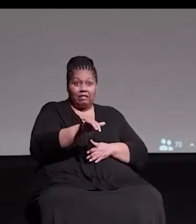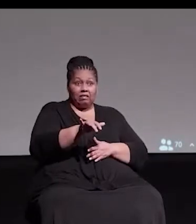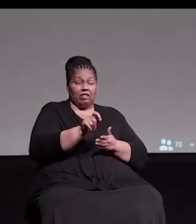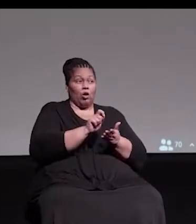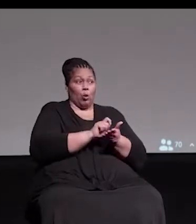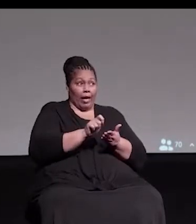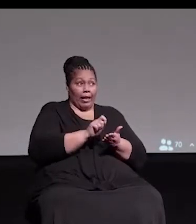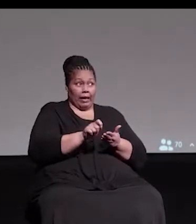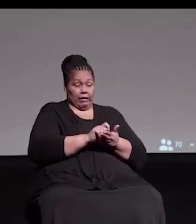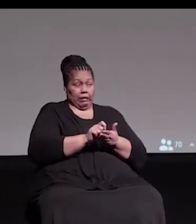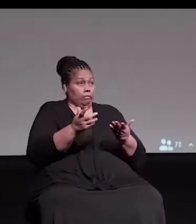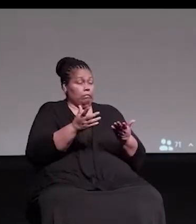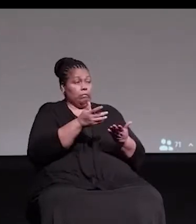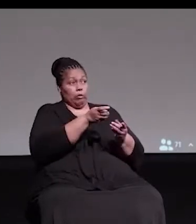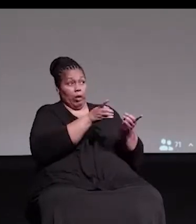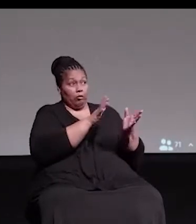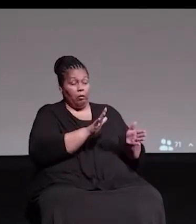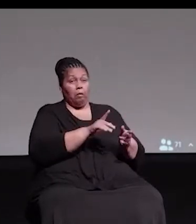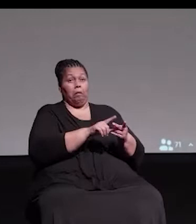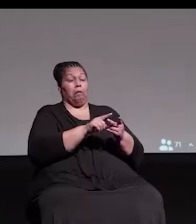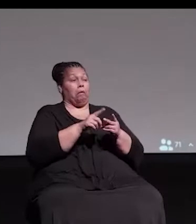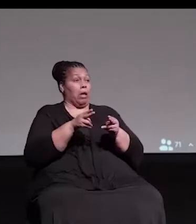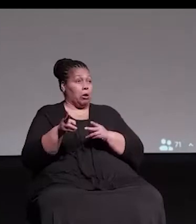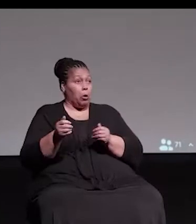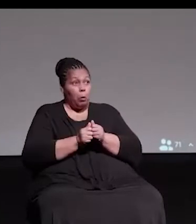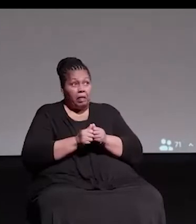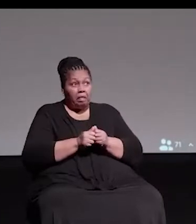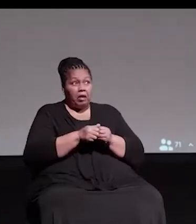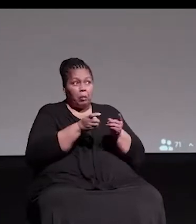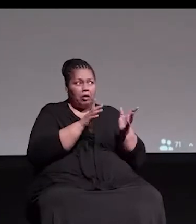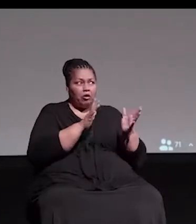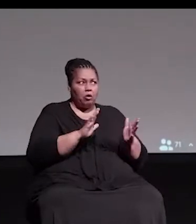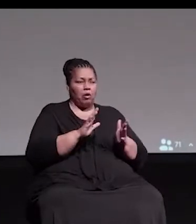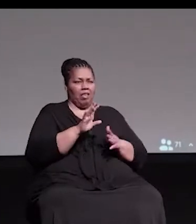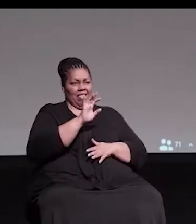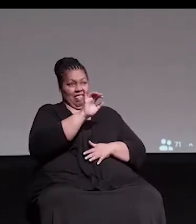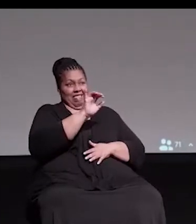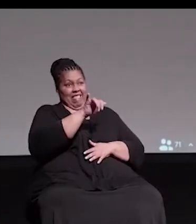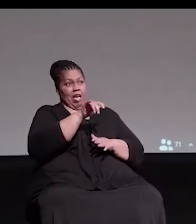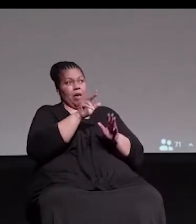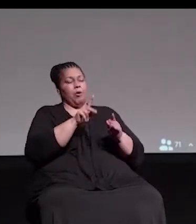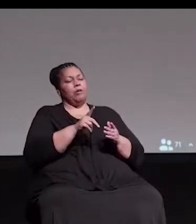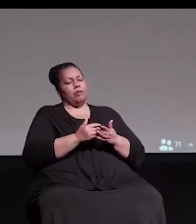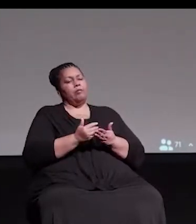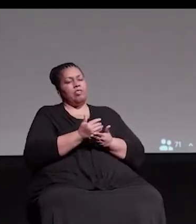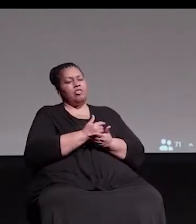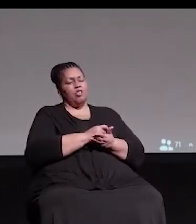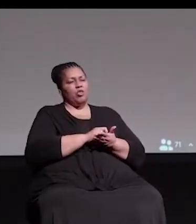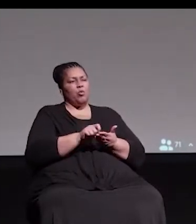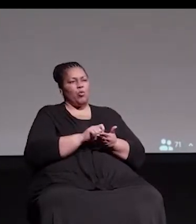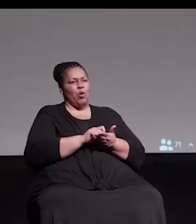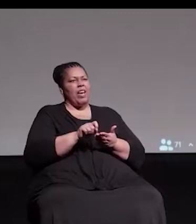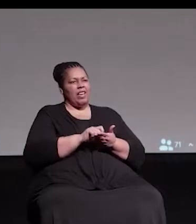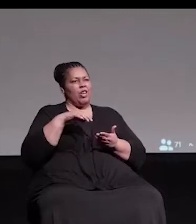the director alone or the editor alone or the editor with the director, then that person deserves the writer